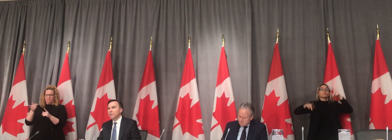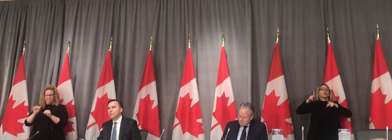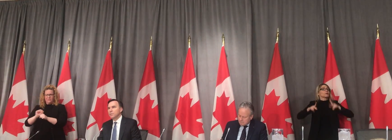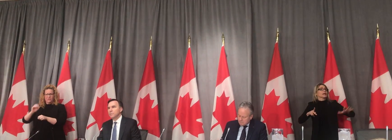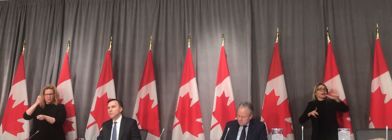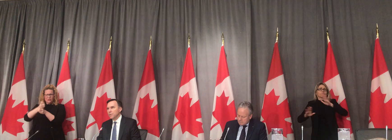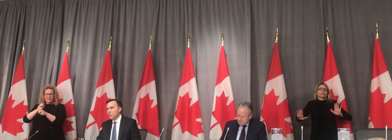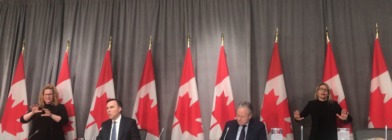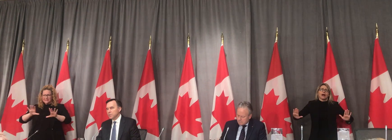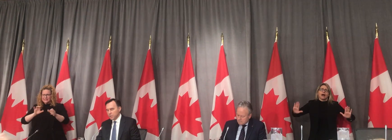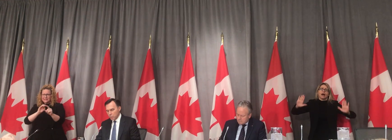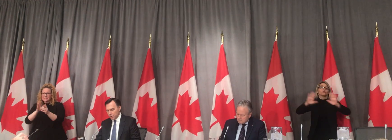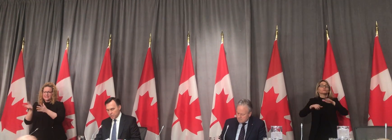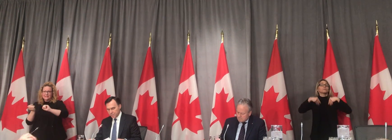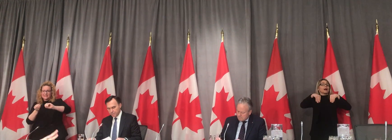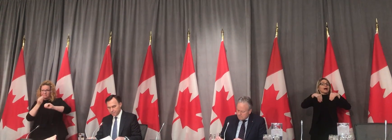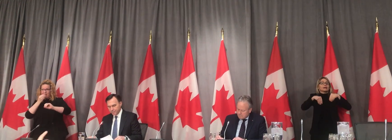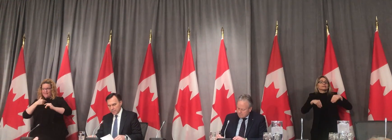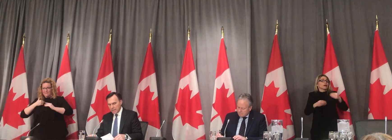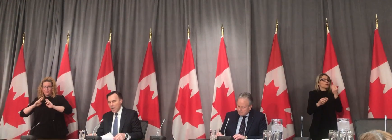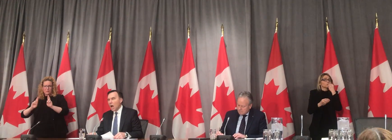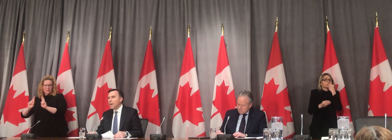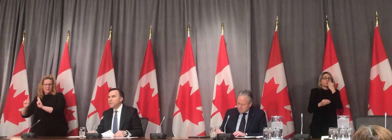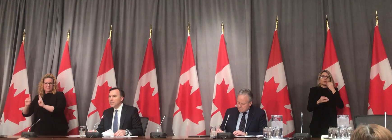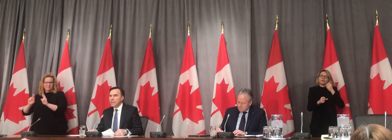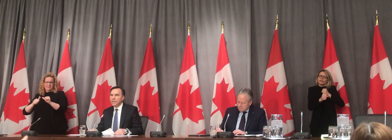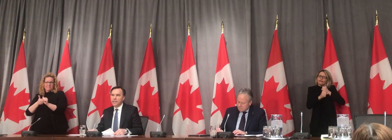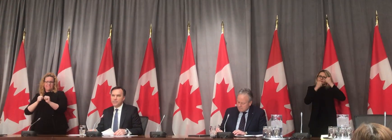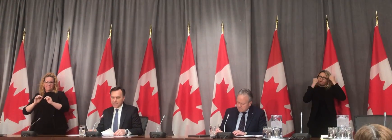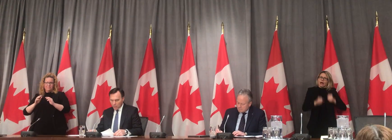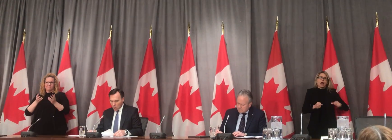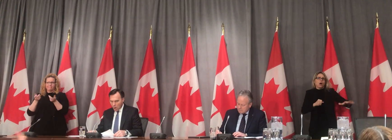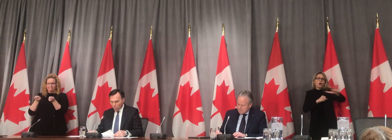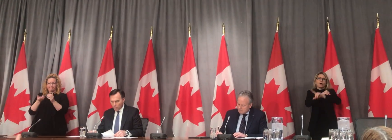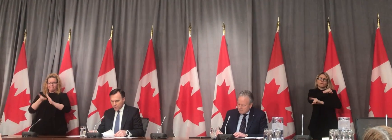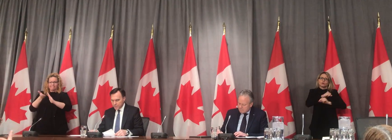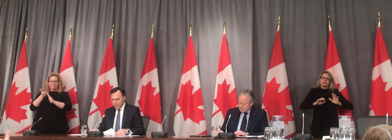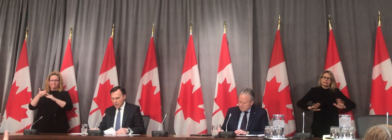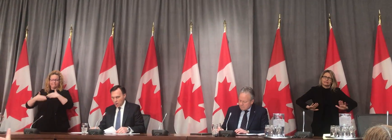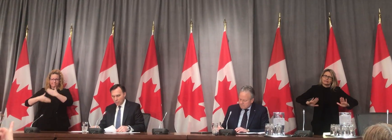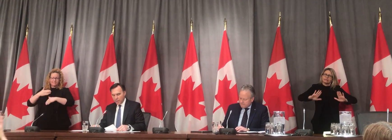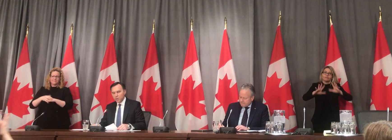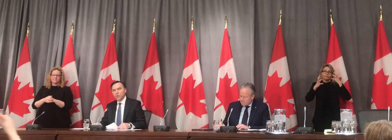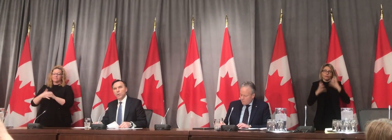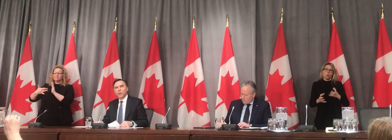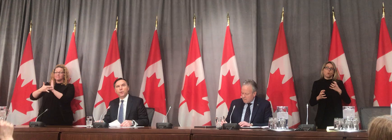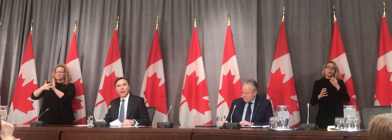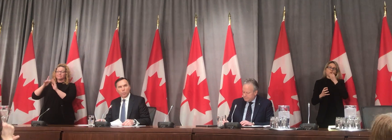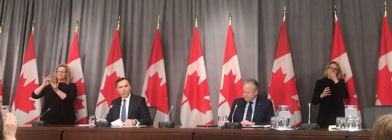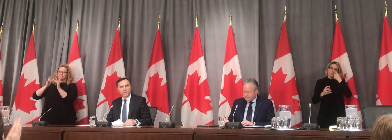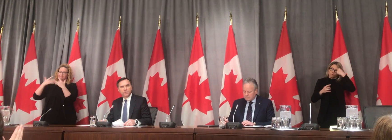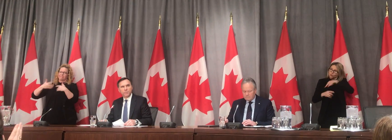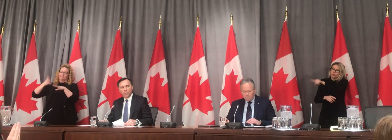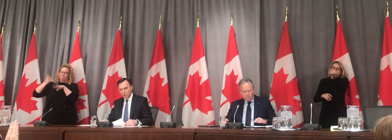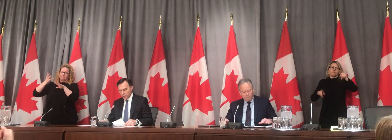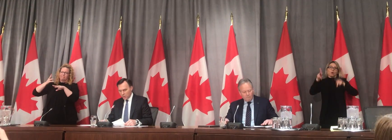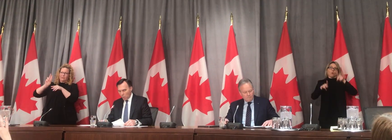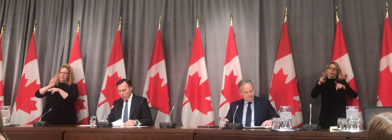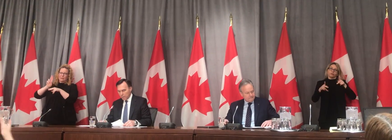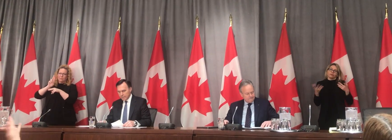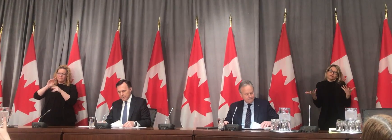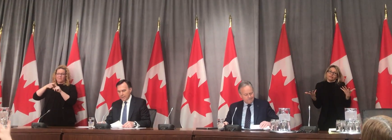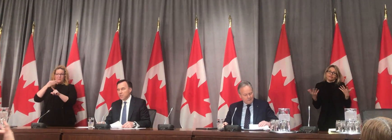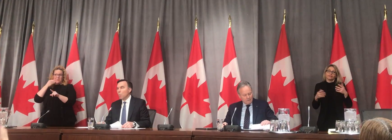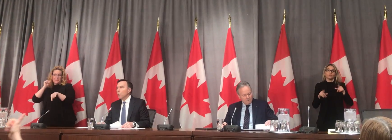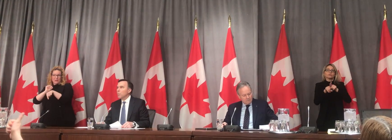and manage difficult situations. IT and telecom workers are making sure that our networks are functioning